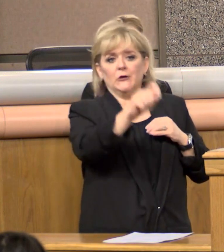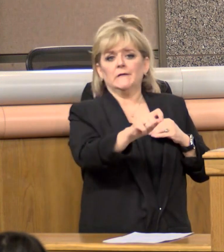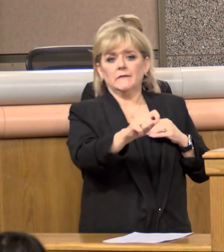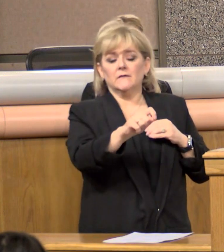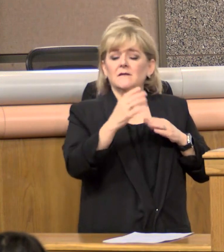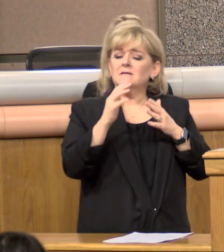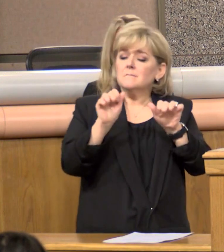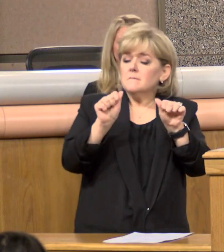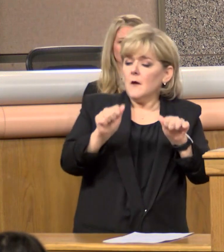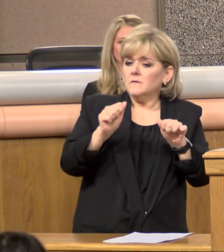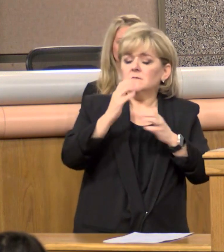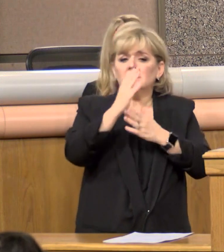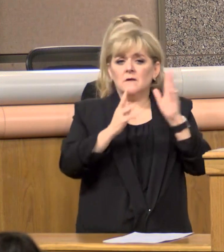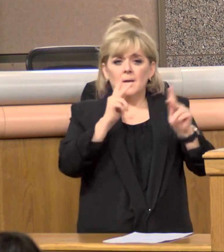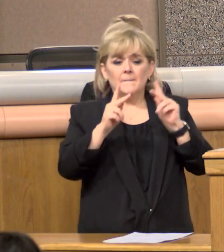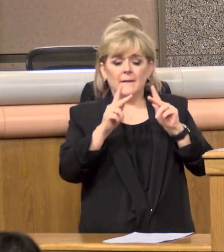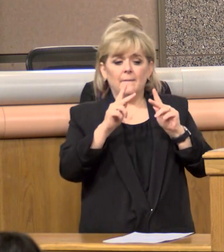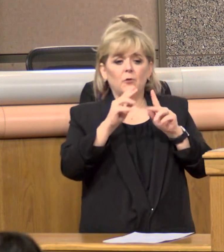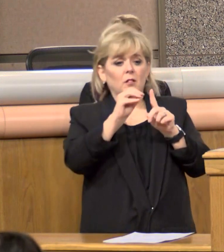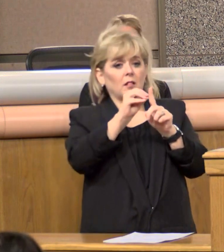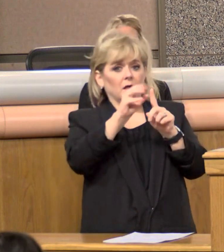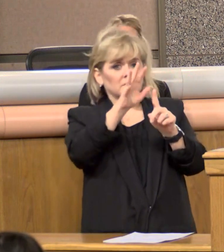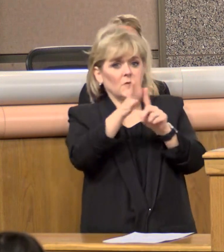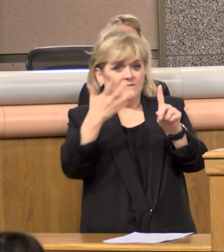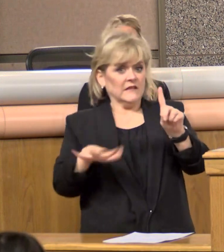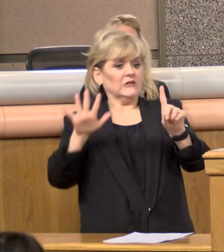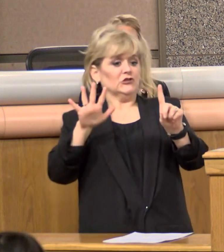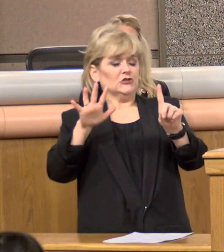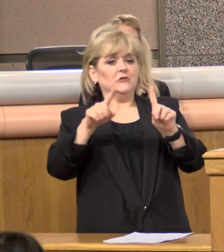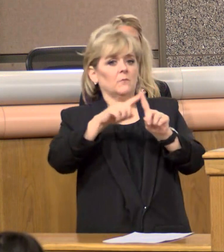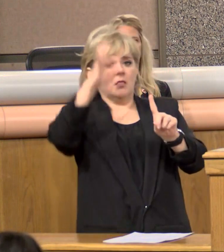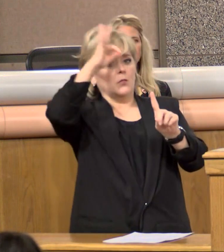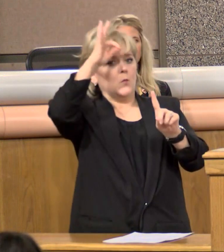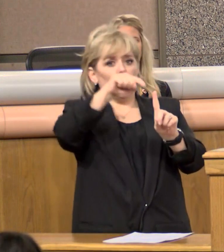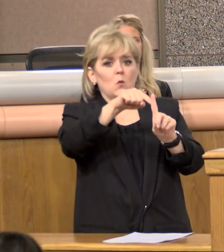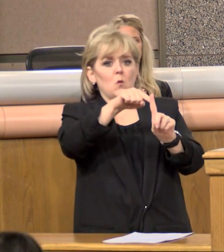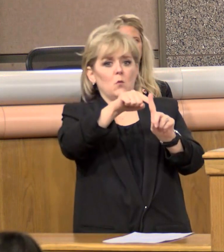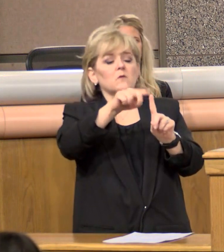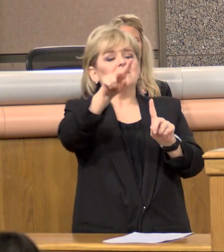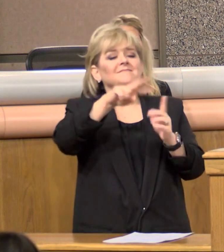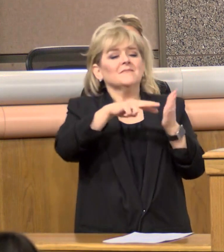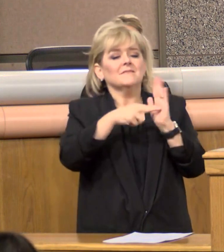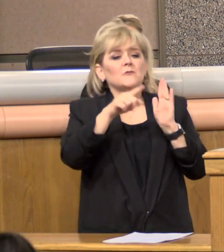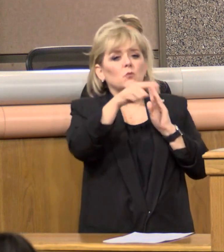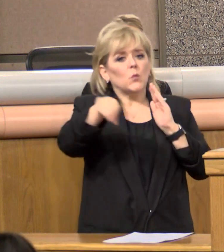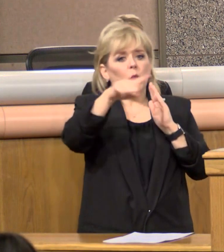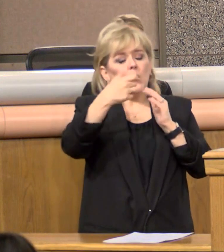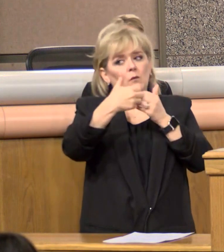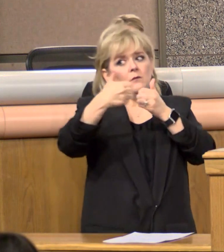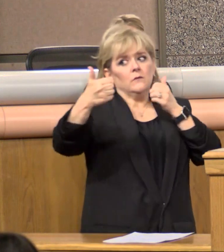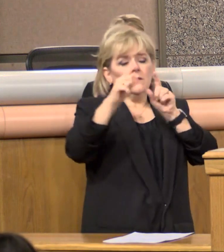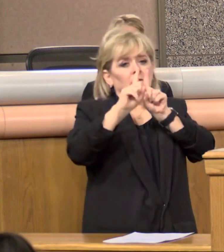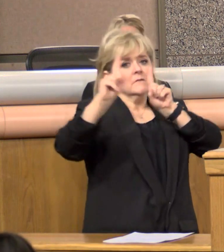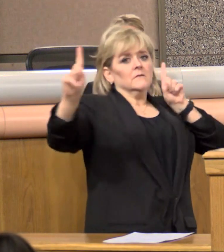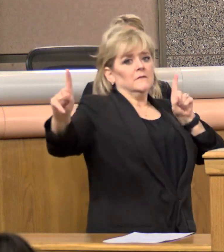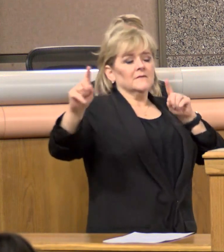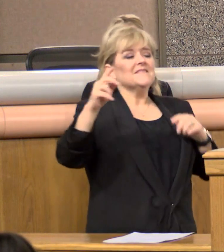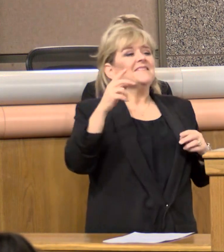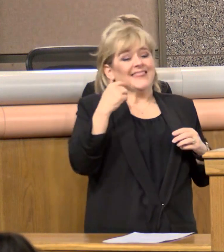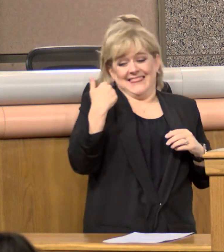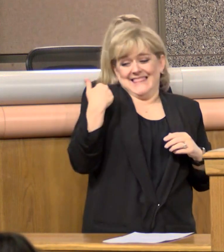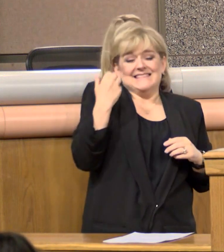um, being exposed and maybe they don't know about it. Um, so again, really focus on that social distancing. I've seen lots of people out in the parks